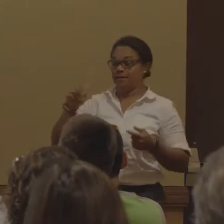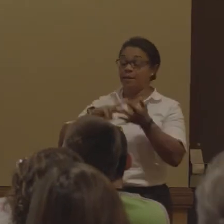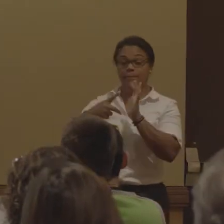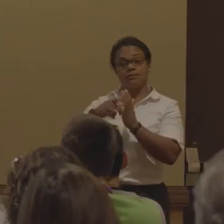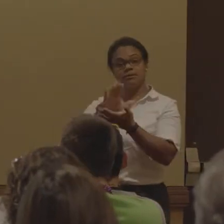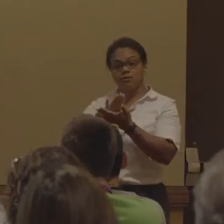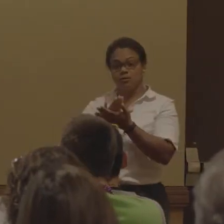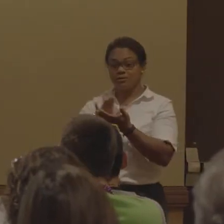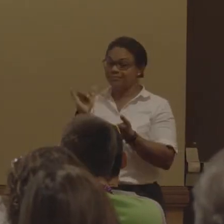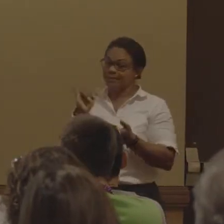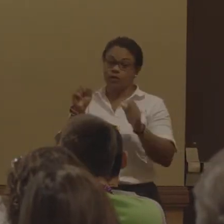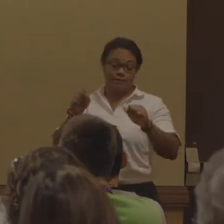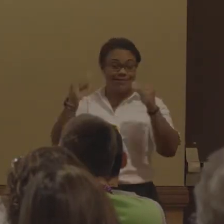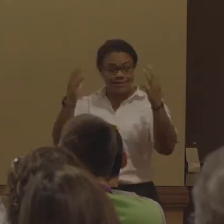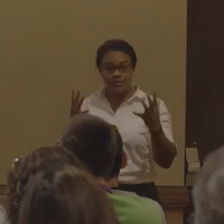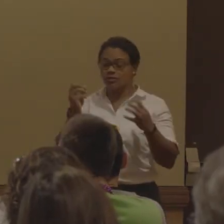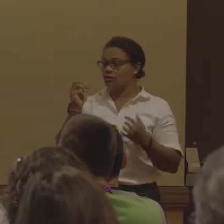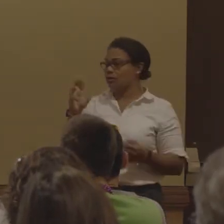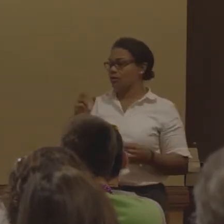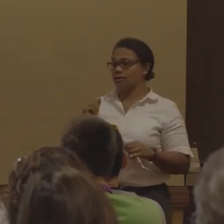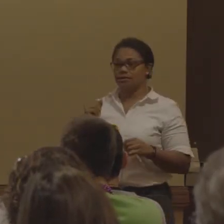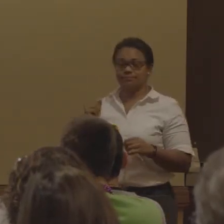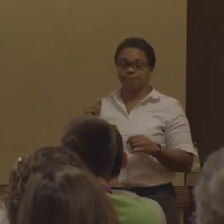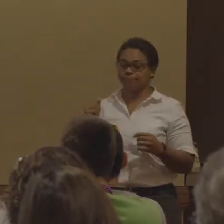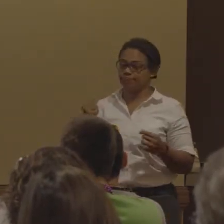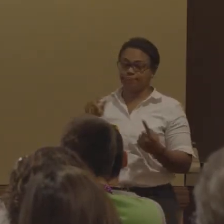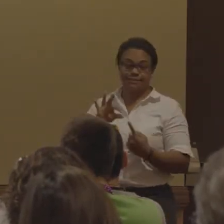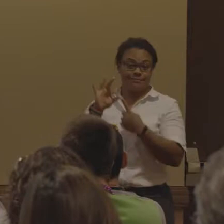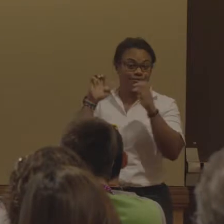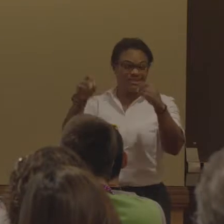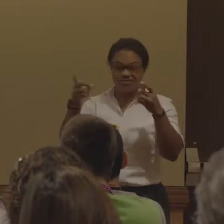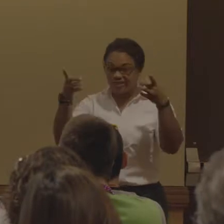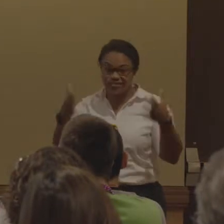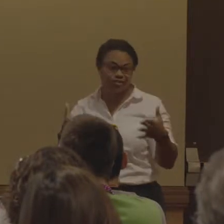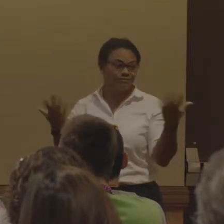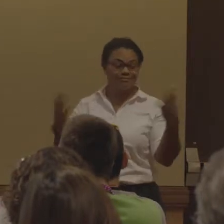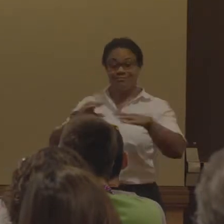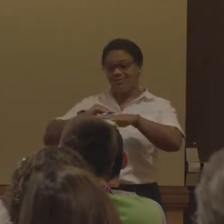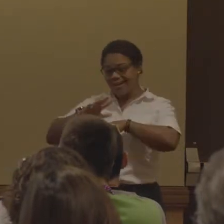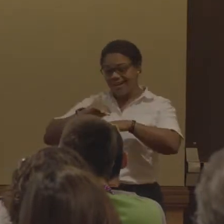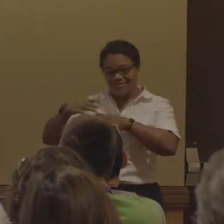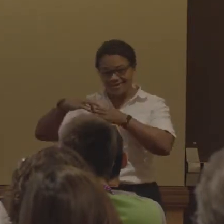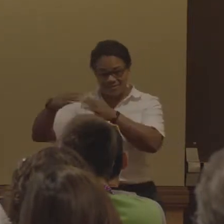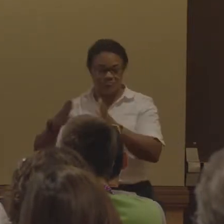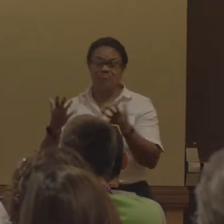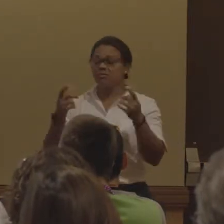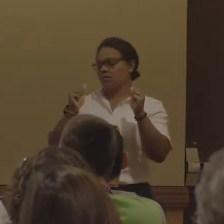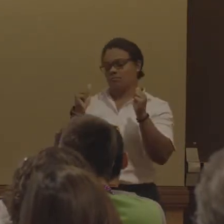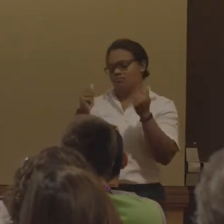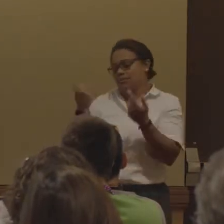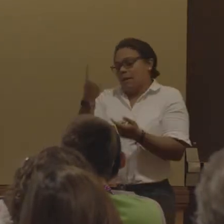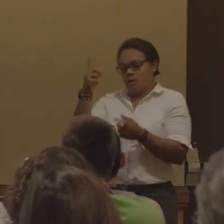the school, like a teacher or the special ed director, the guidance counselor, somebody could actually just put